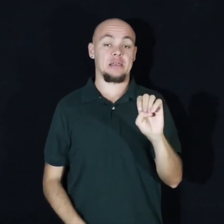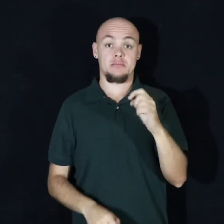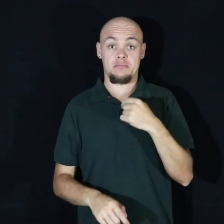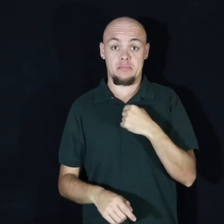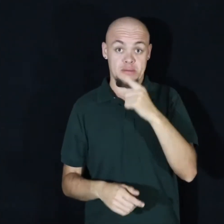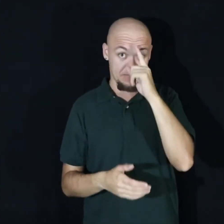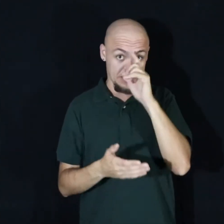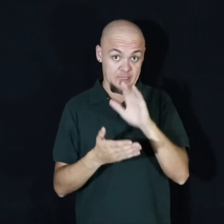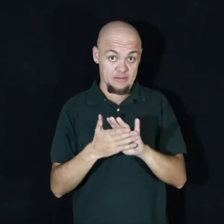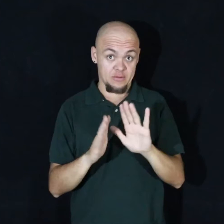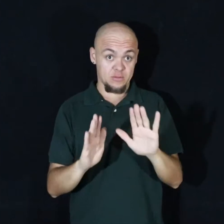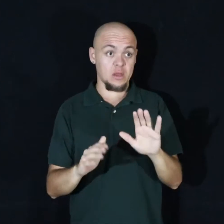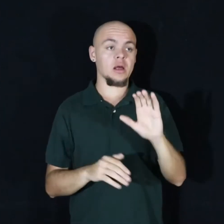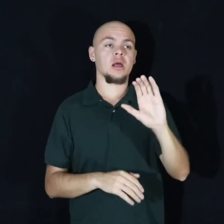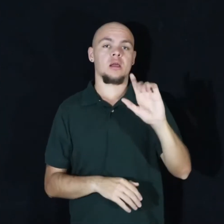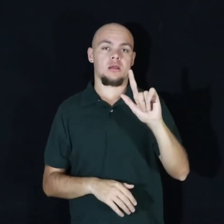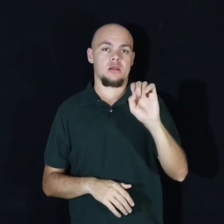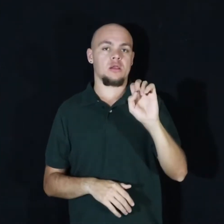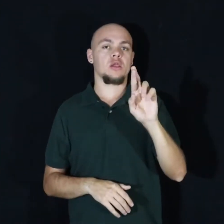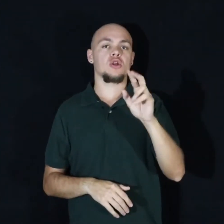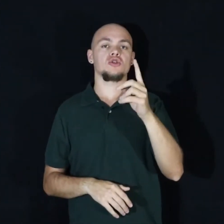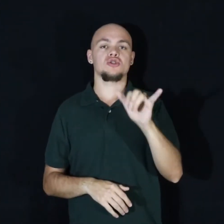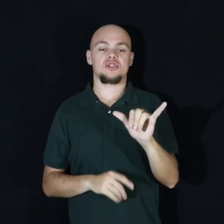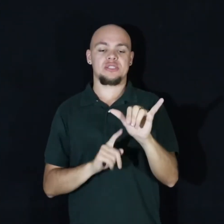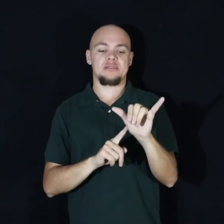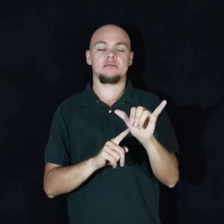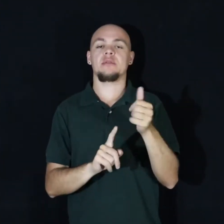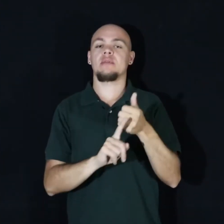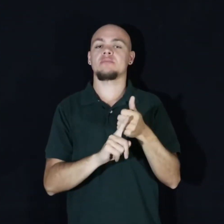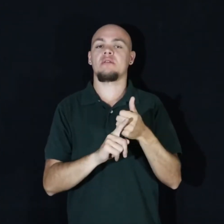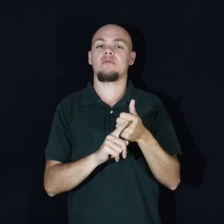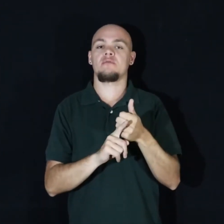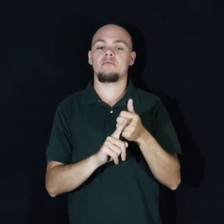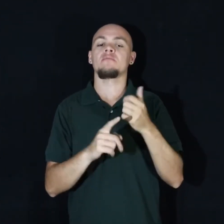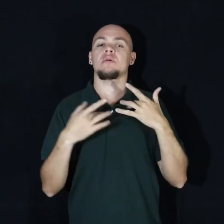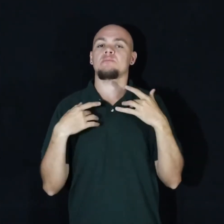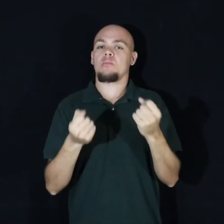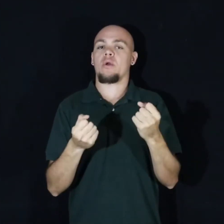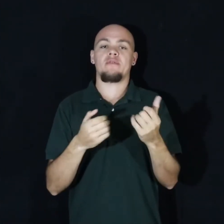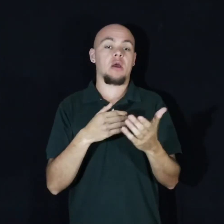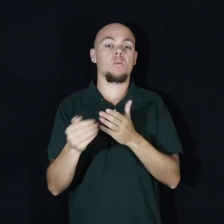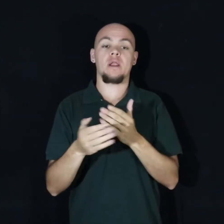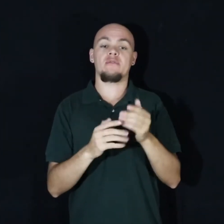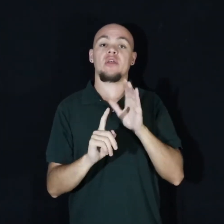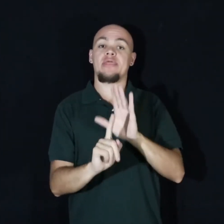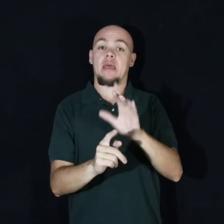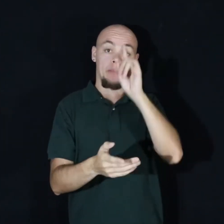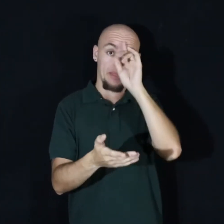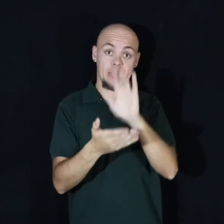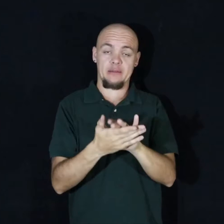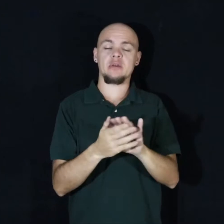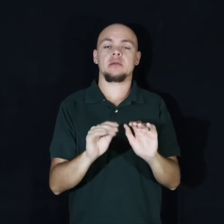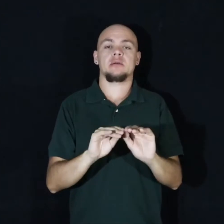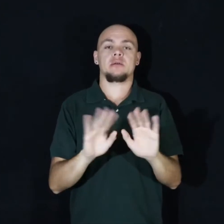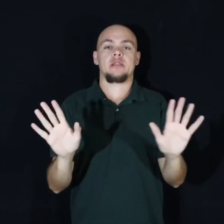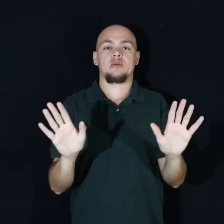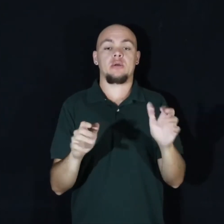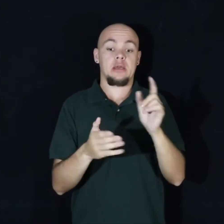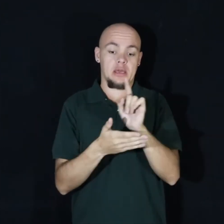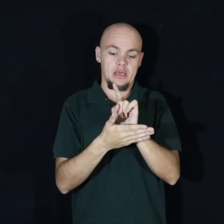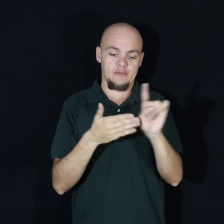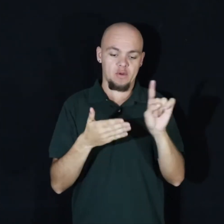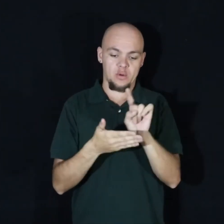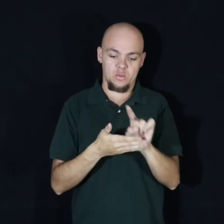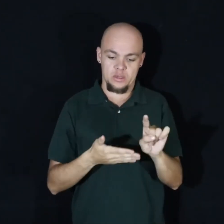about clergy? What do I think should be going on? I think that clergy need to be brave and openly take a stance on whatever it is that